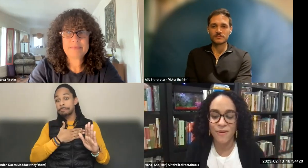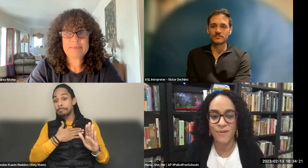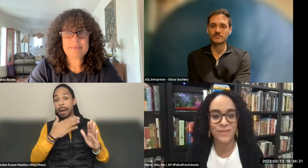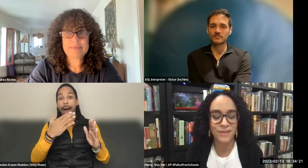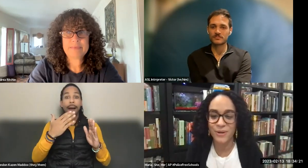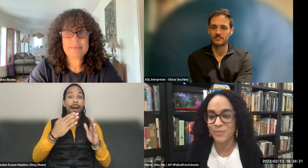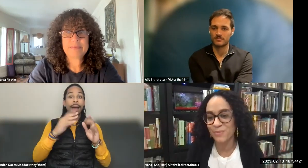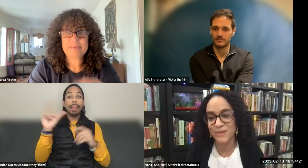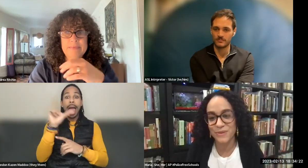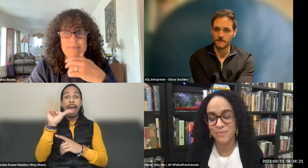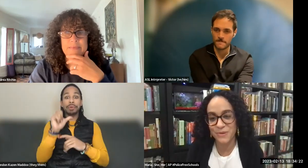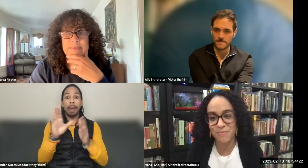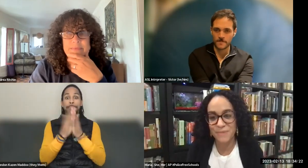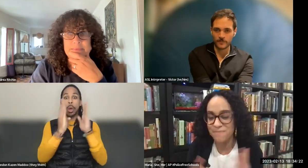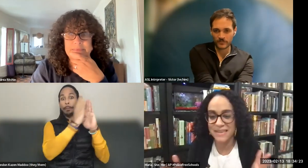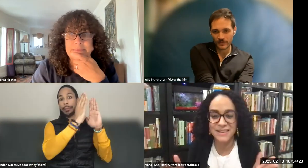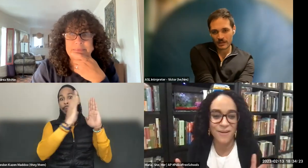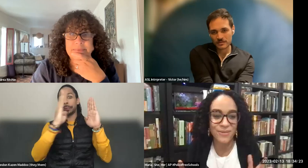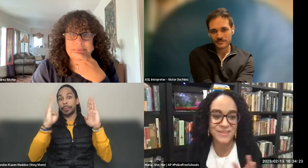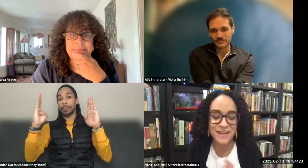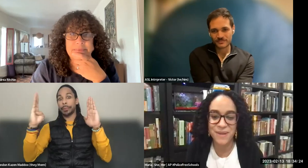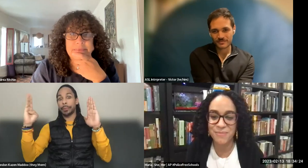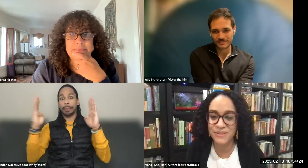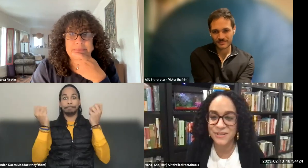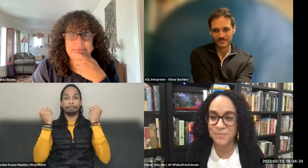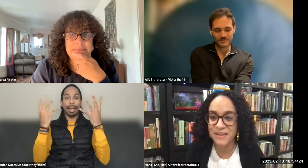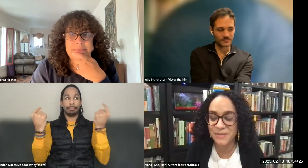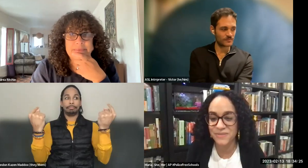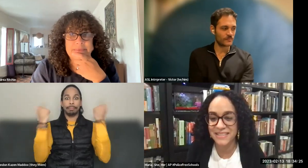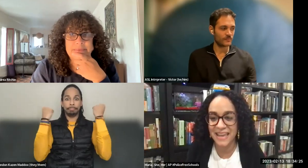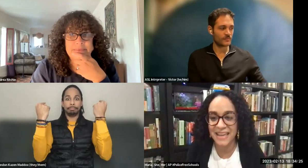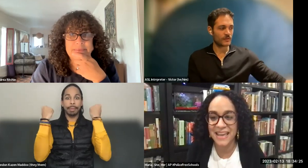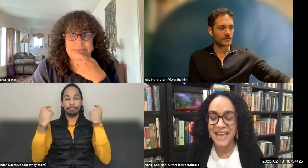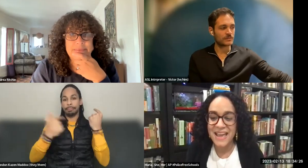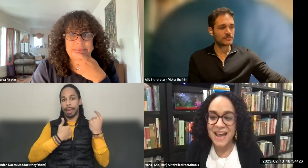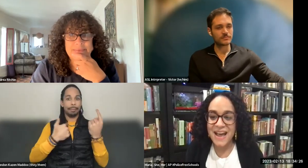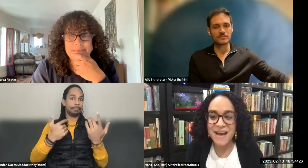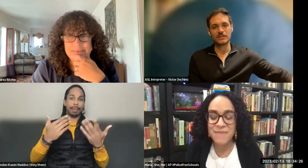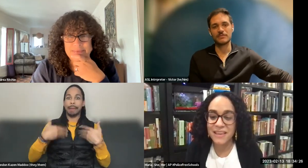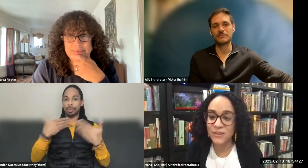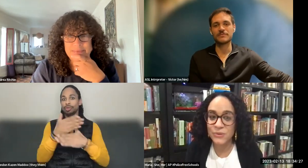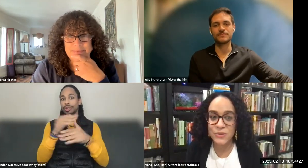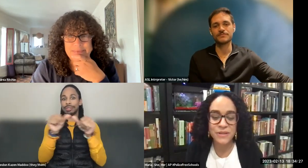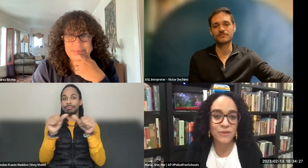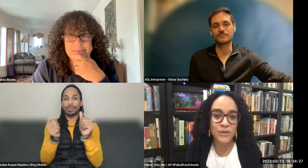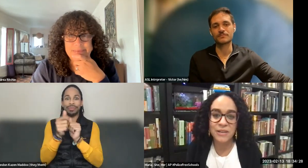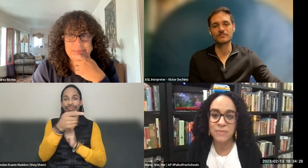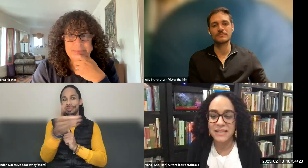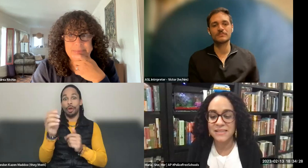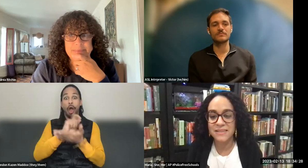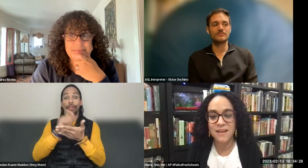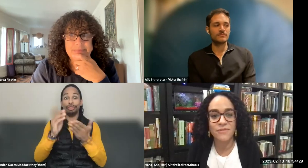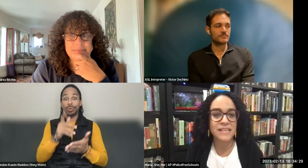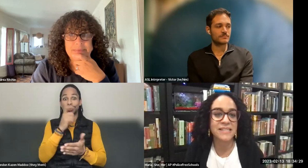books with all the incredible books from so amazing authors that I'm able to share space with today. Thank you so much for bringing